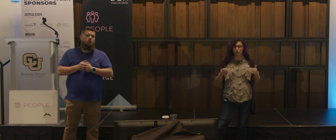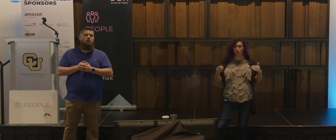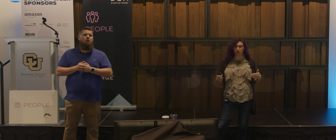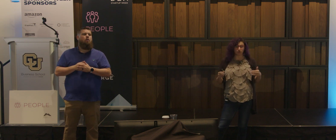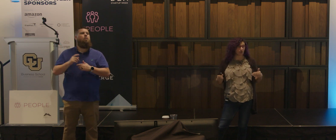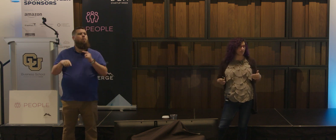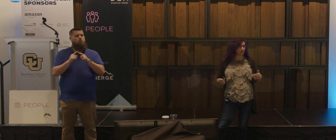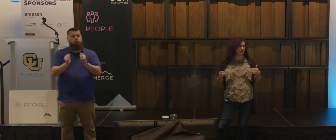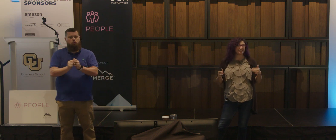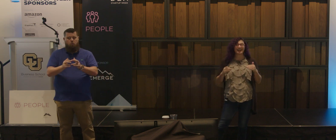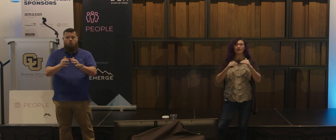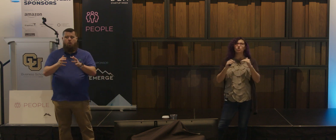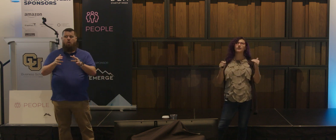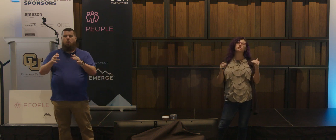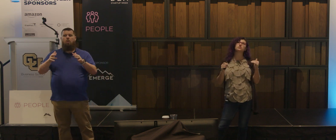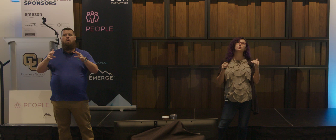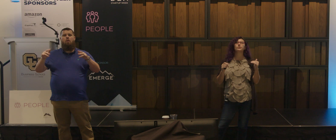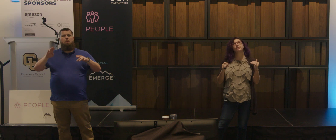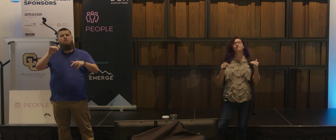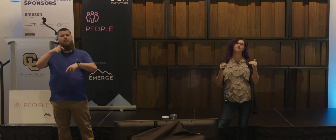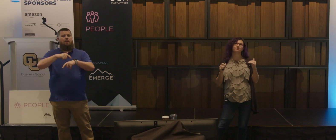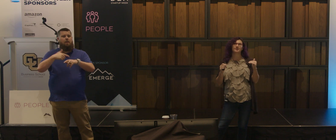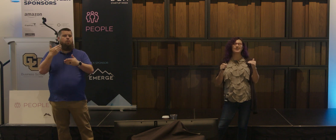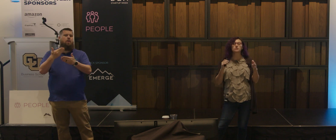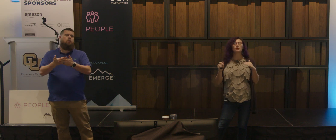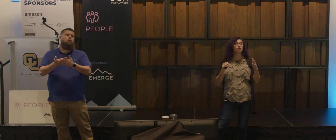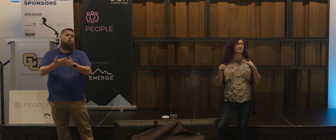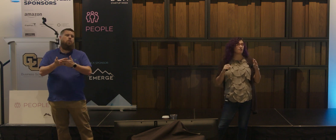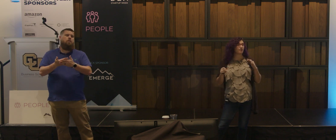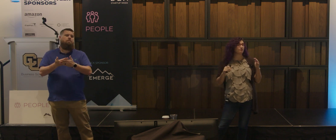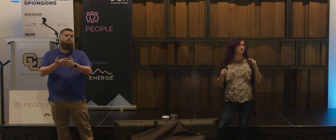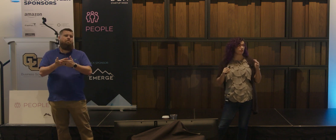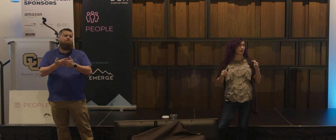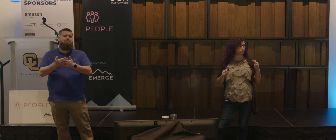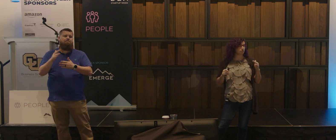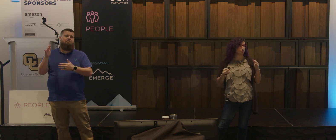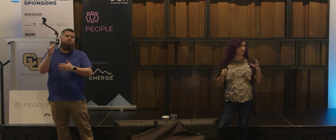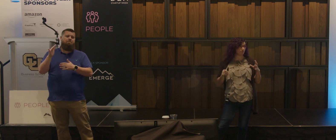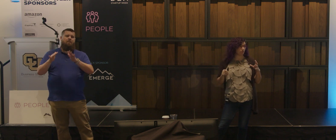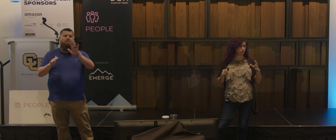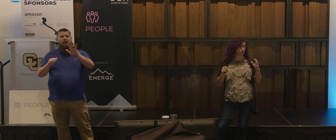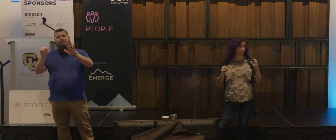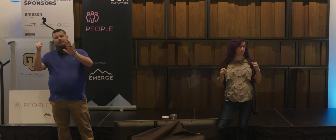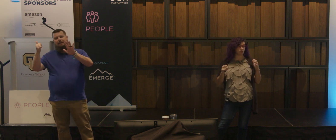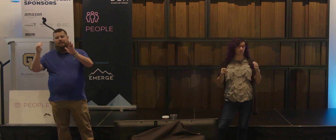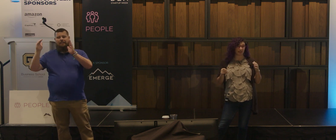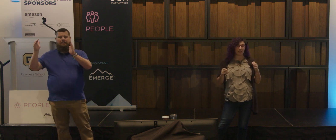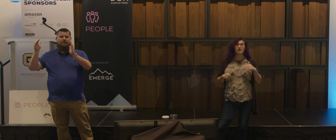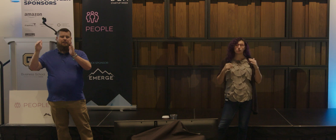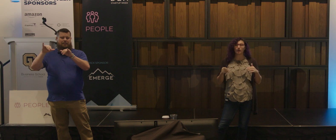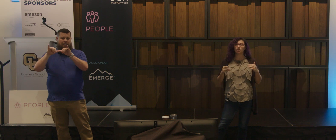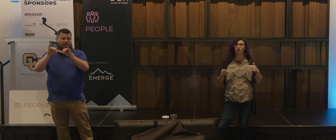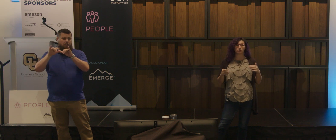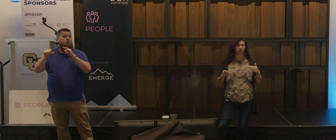As you grow your company, by the time you get to somewhere in that 5 to 10 range, people, total people in your